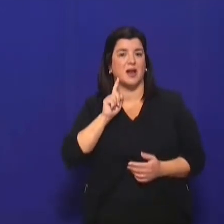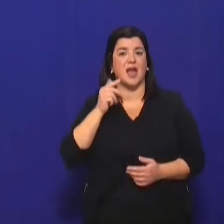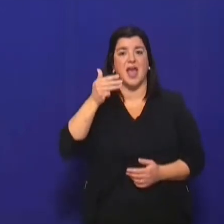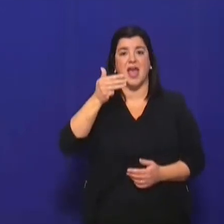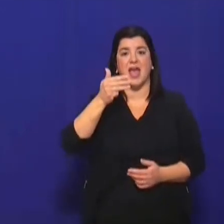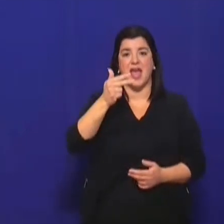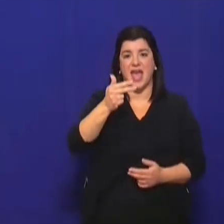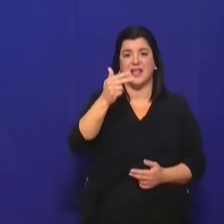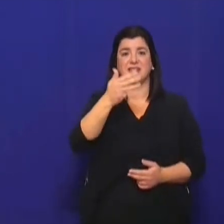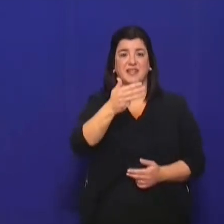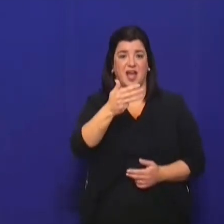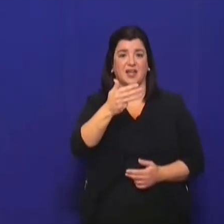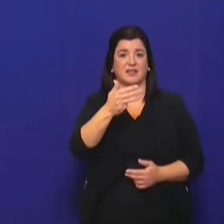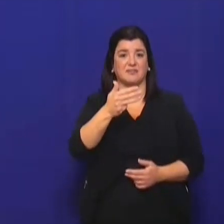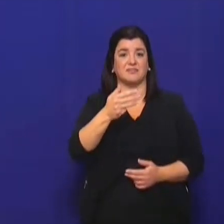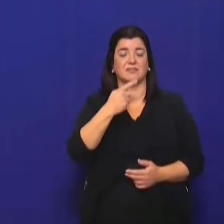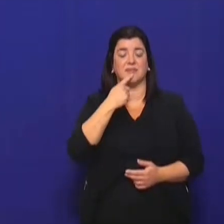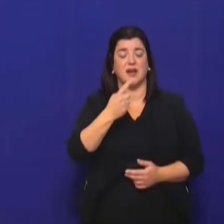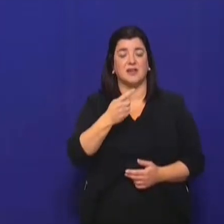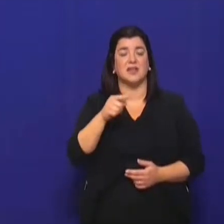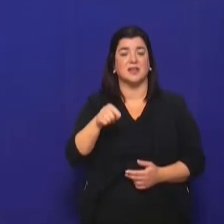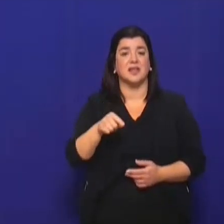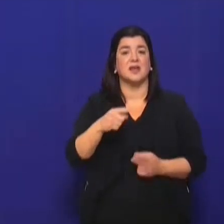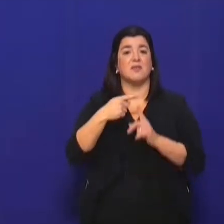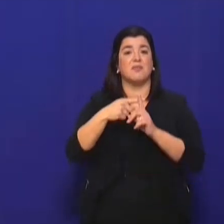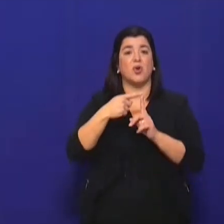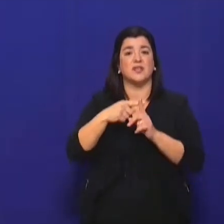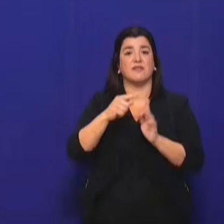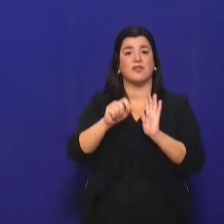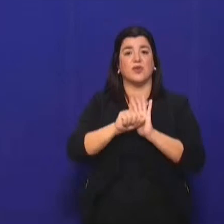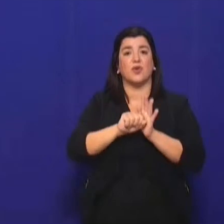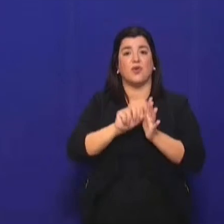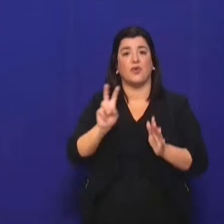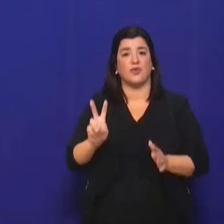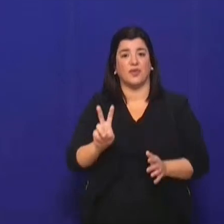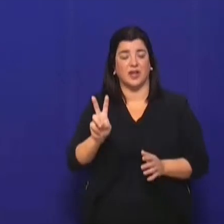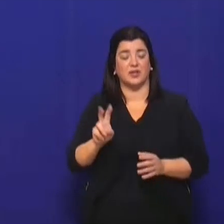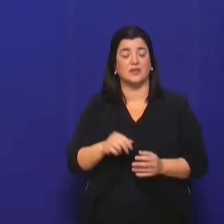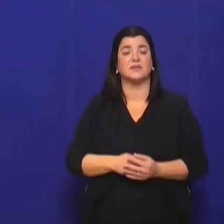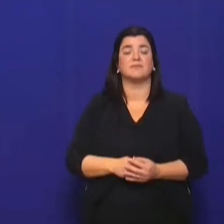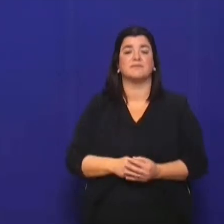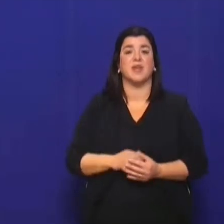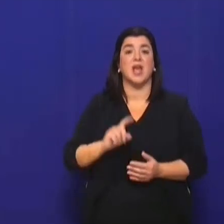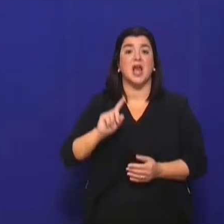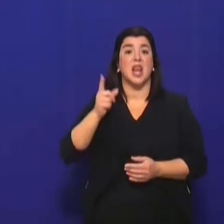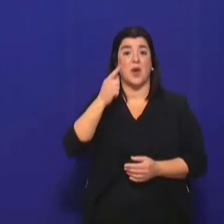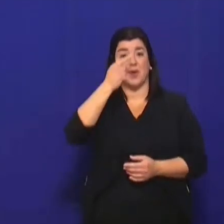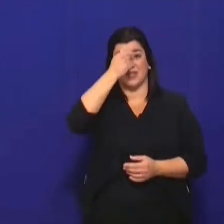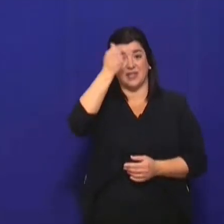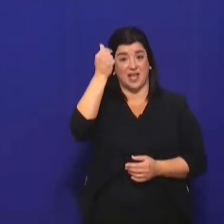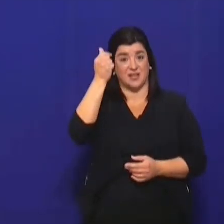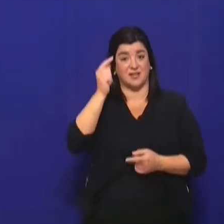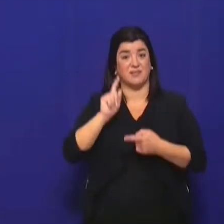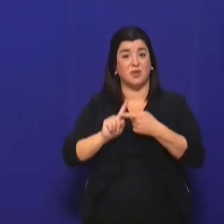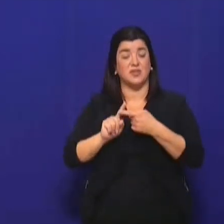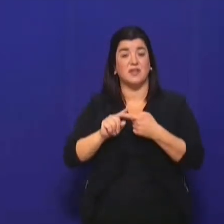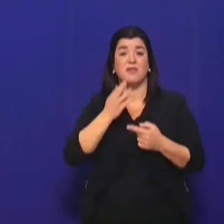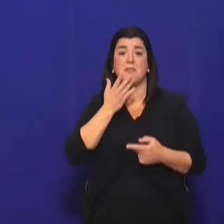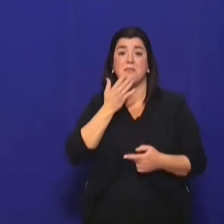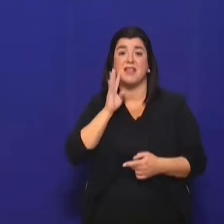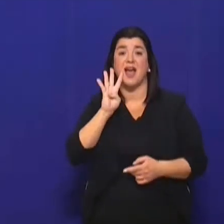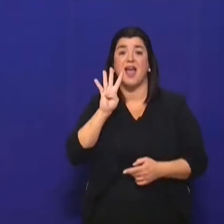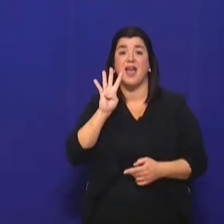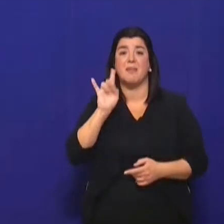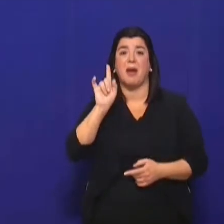li mietet waqt li kienet pożittiva għal COVID fl-Isptar Mater Dei. L-ewwel test pożittiv ta' din il-mara ħareġ fl-4